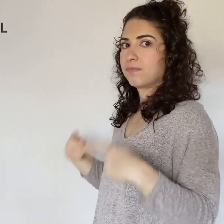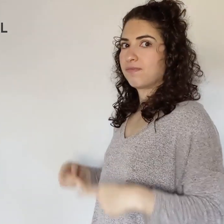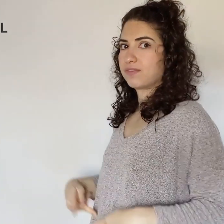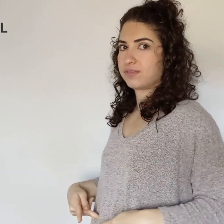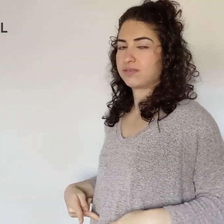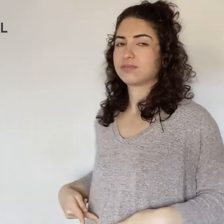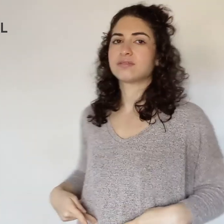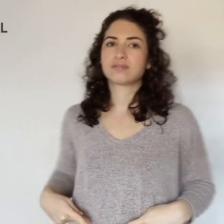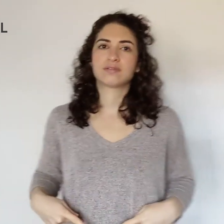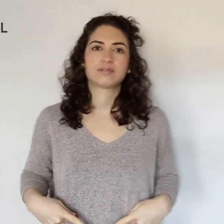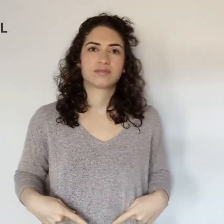Physical.